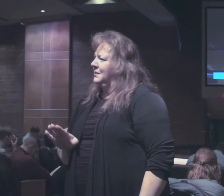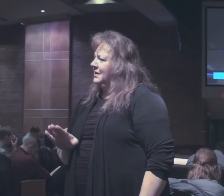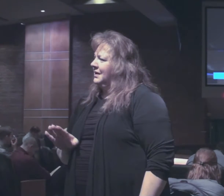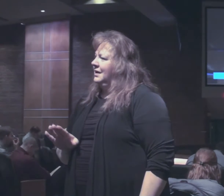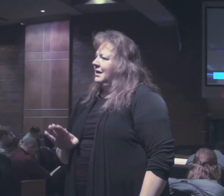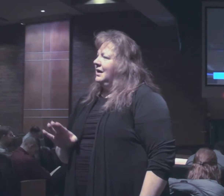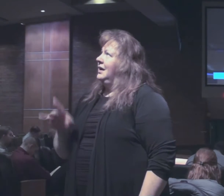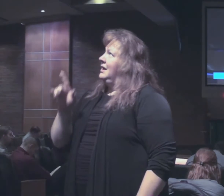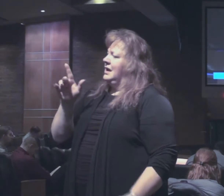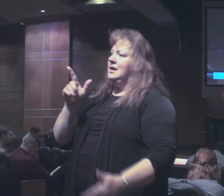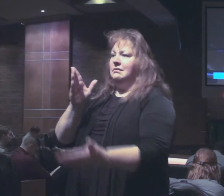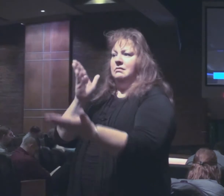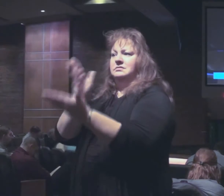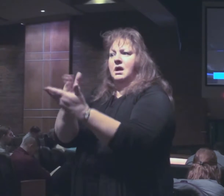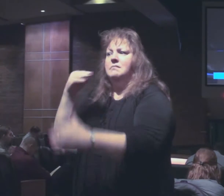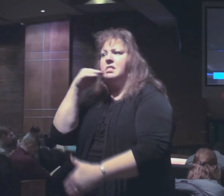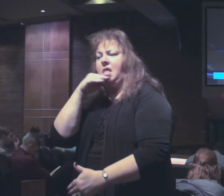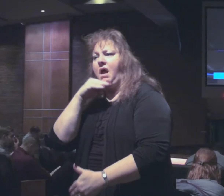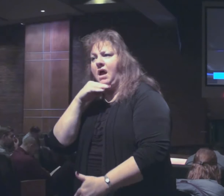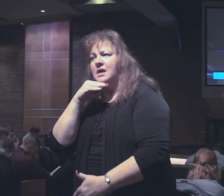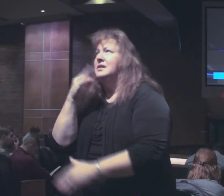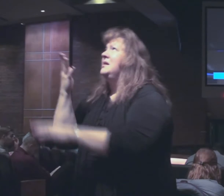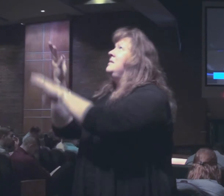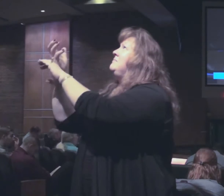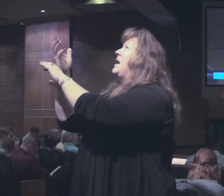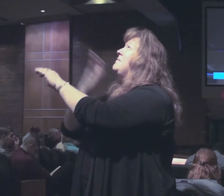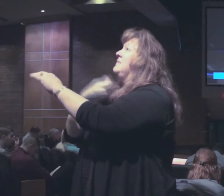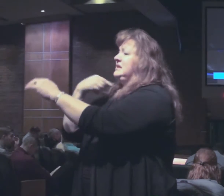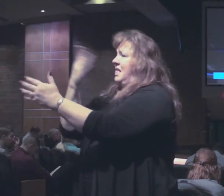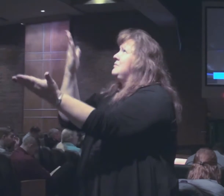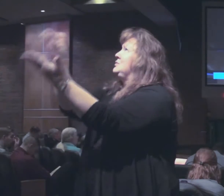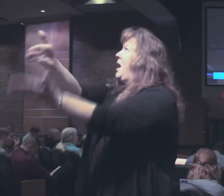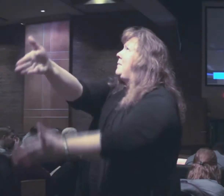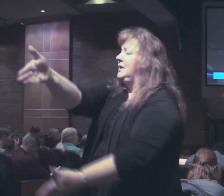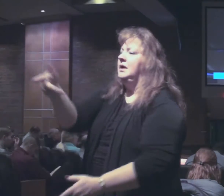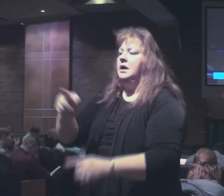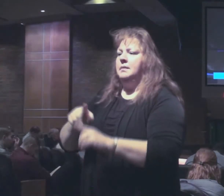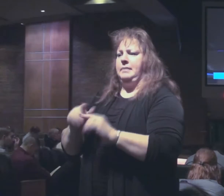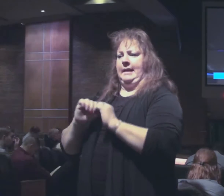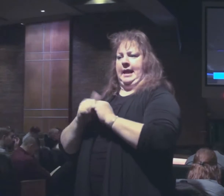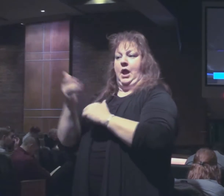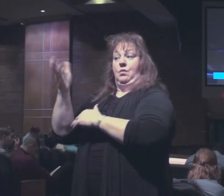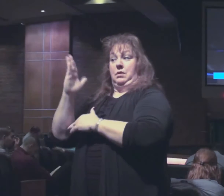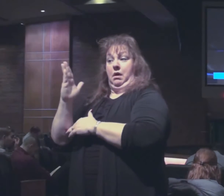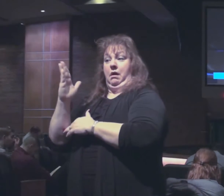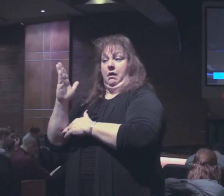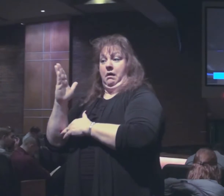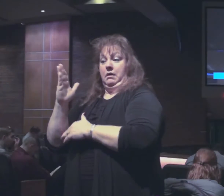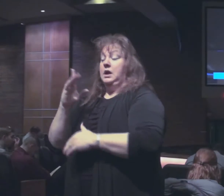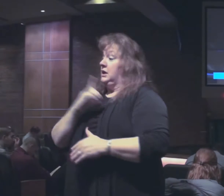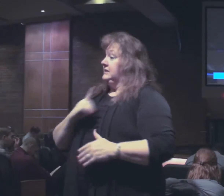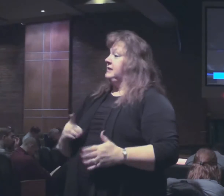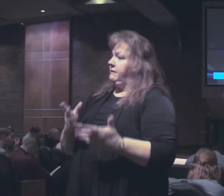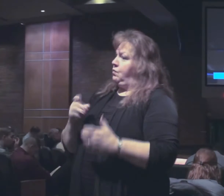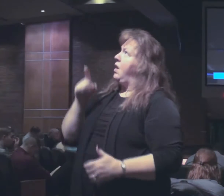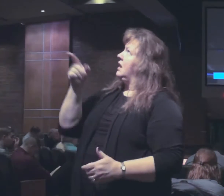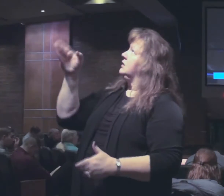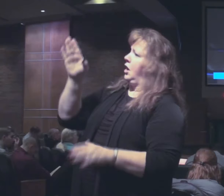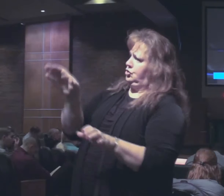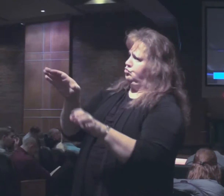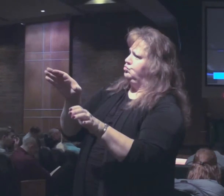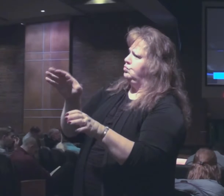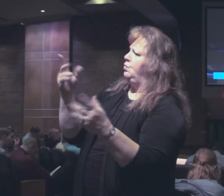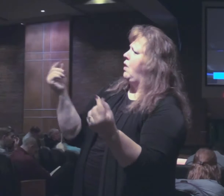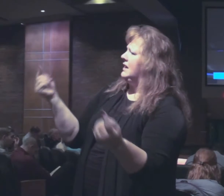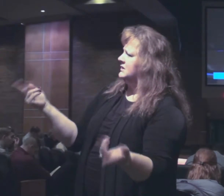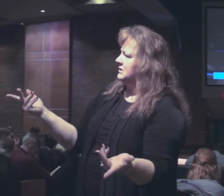He wants the lies to stop. He's appealing to God to bring an end to that. But the way David would like God to bring an end to